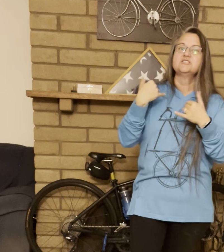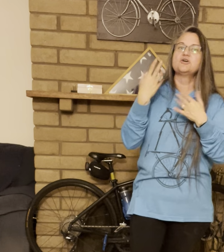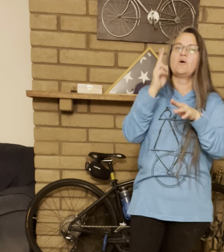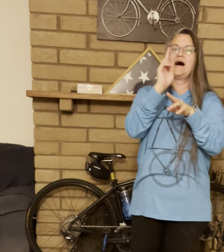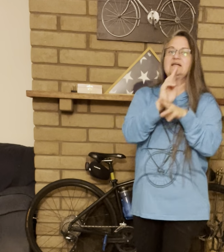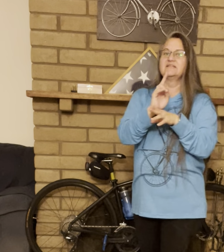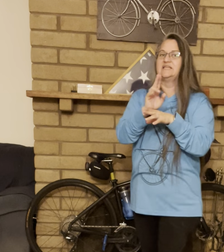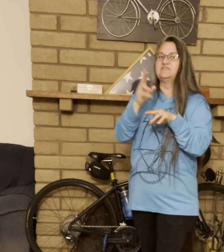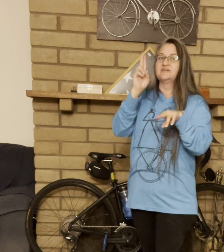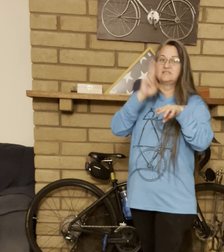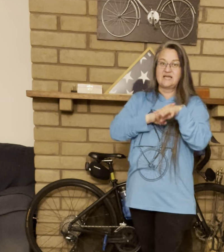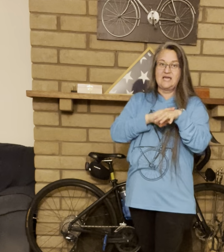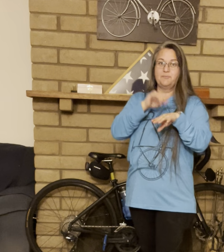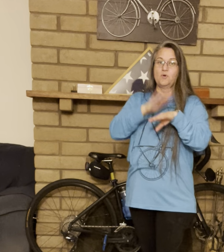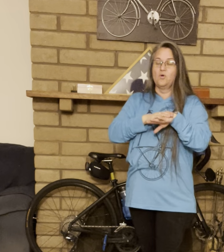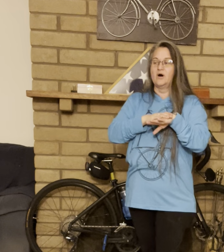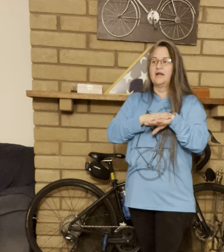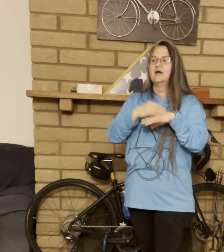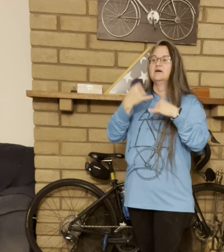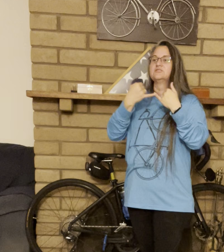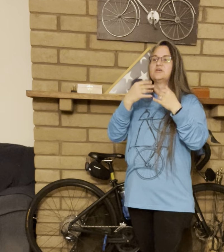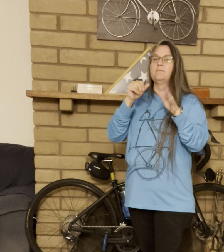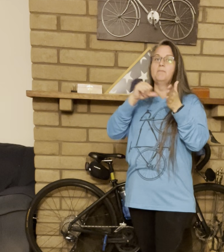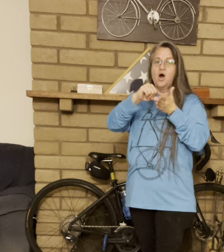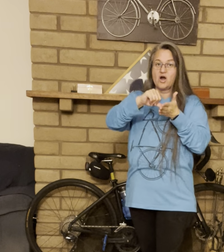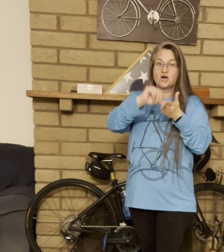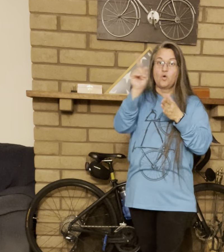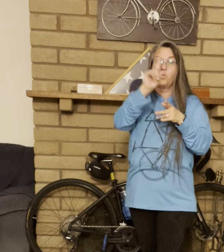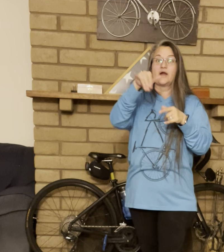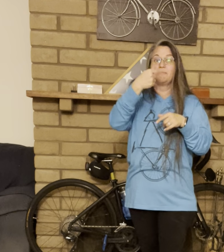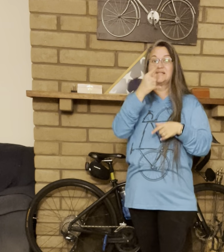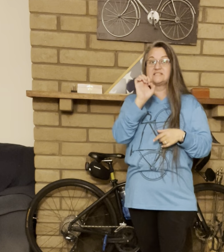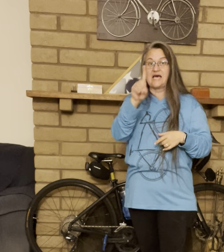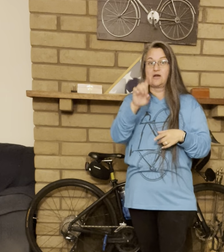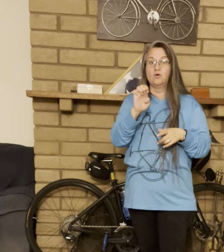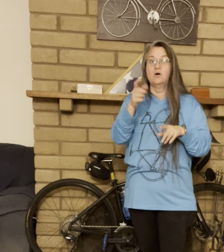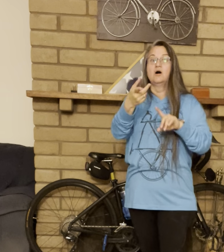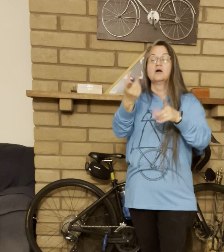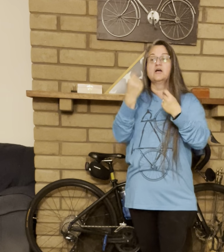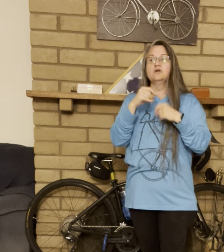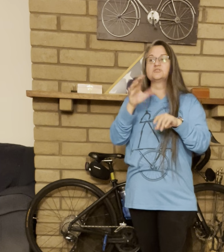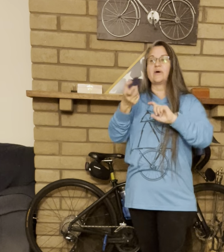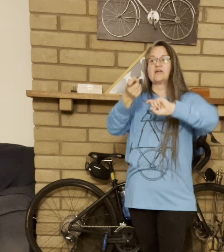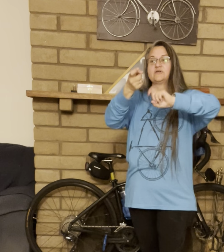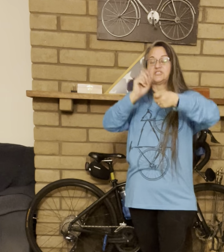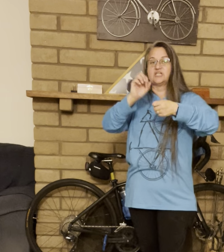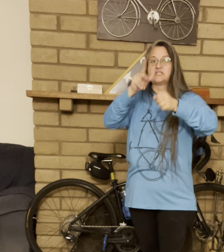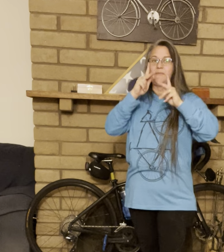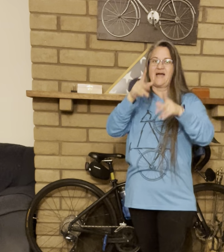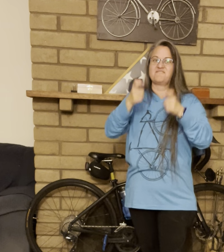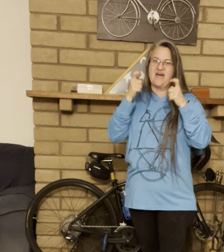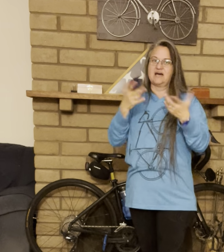So I leave tape on to mark where my saddle goes so I can always adjust it back fast.